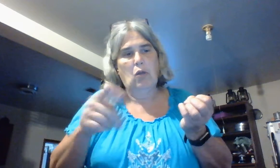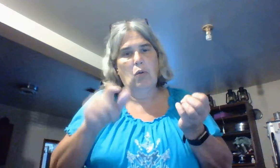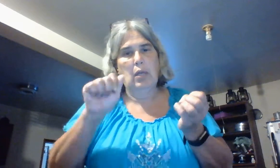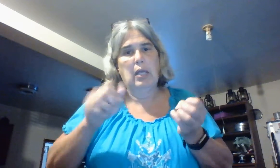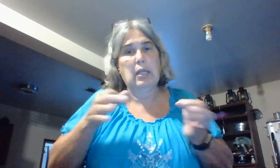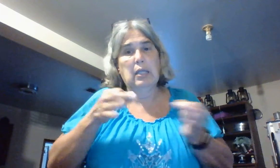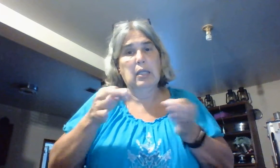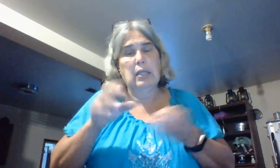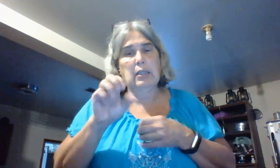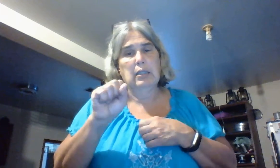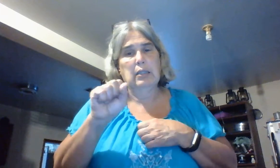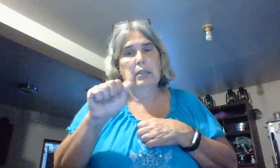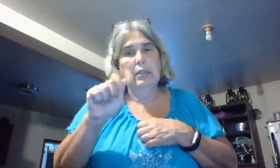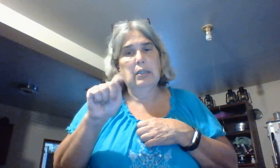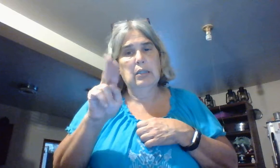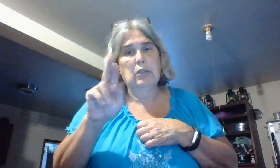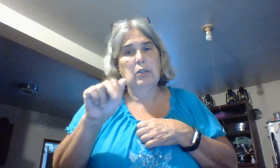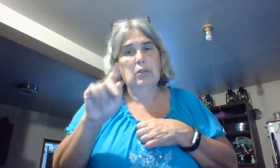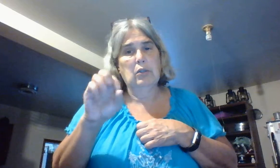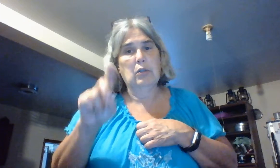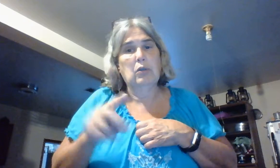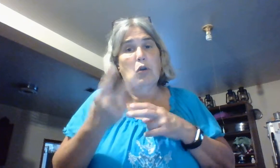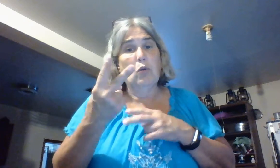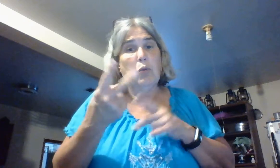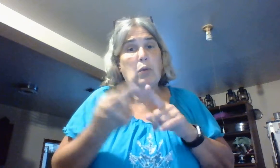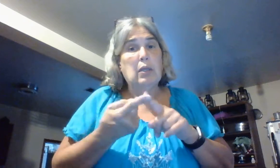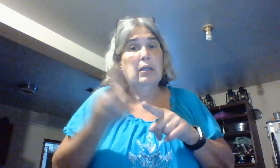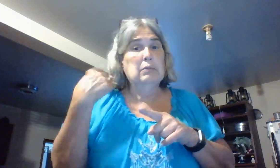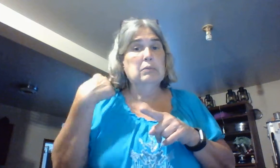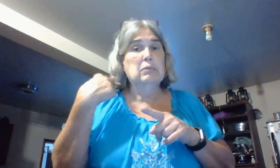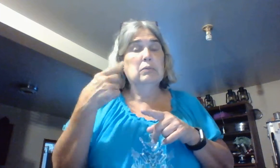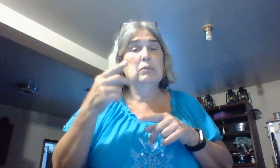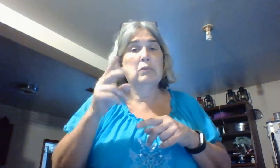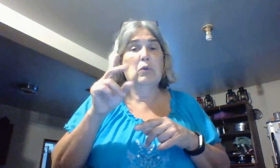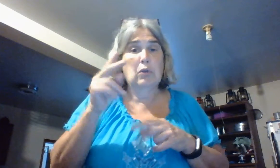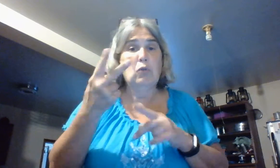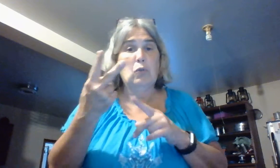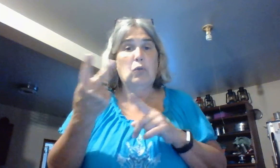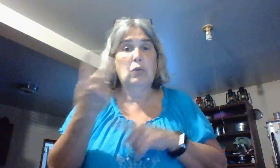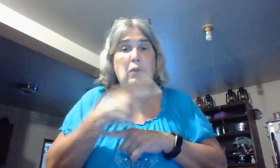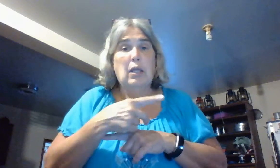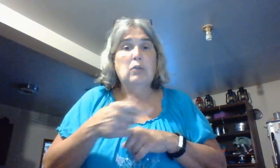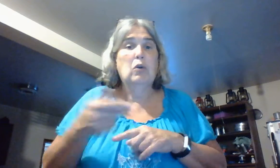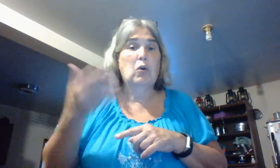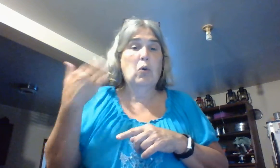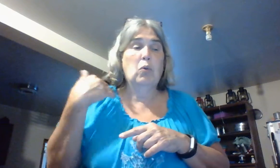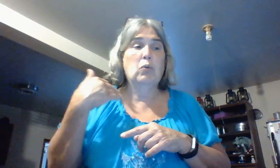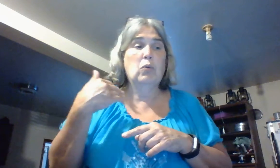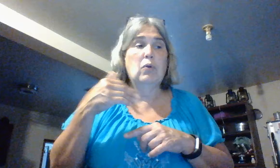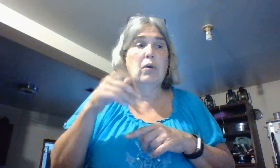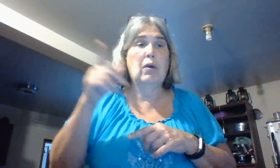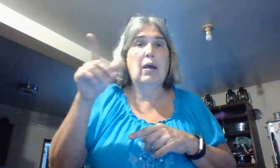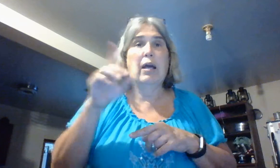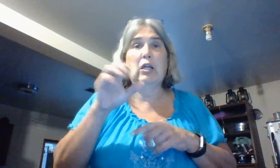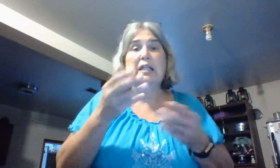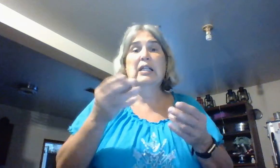saturated. A few days ago, or last week, the soccer field was saturated. We had